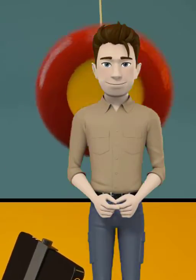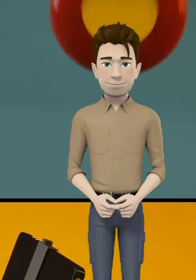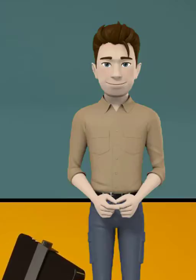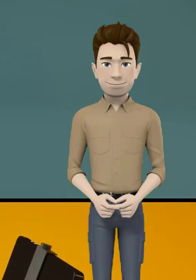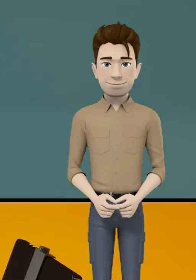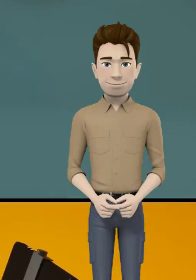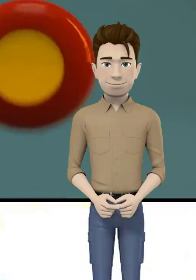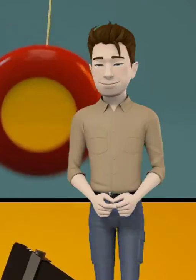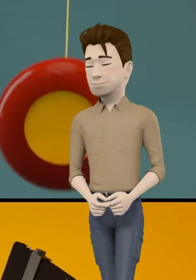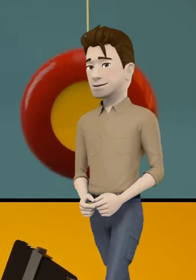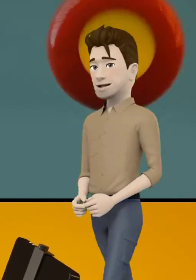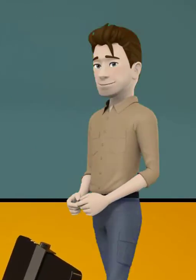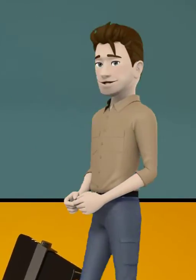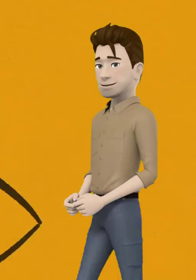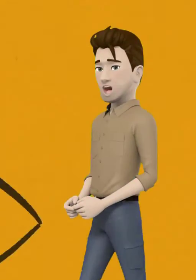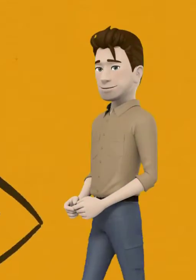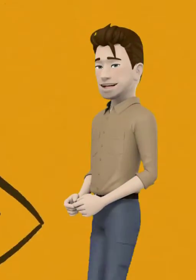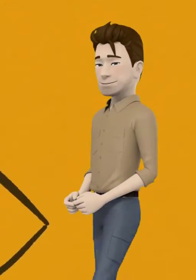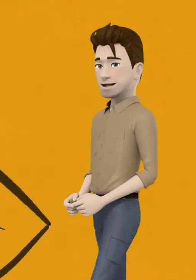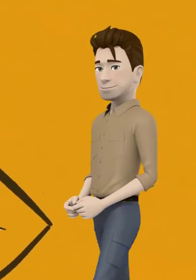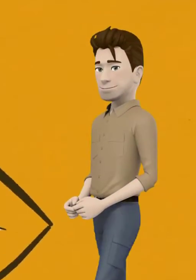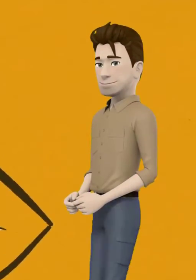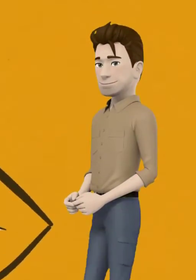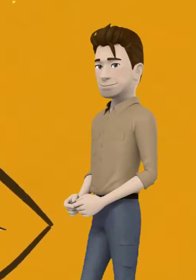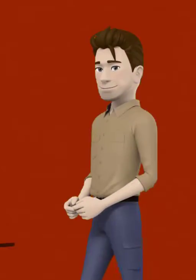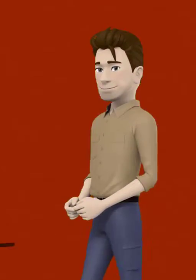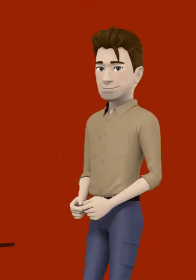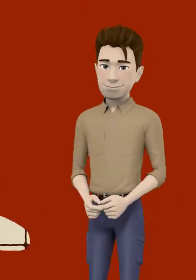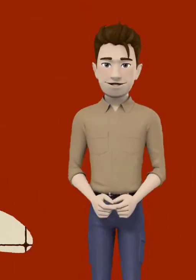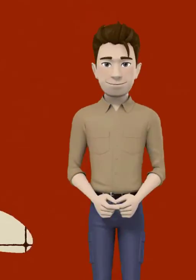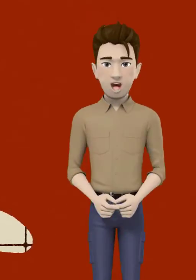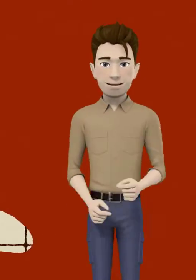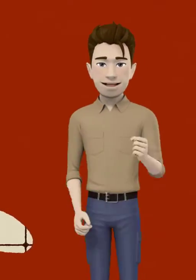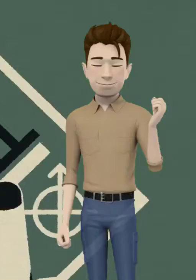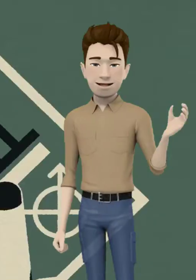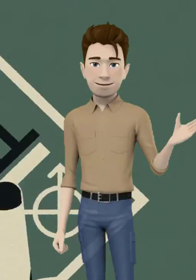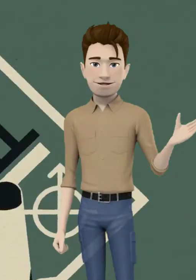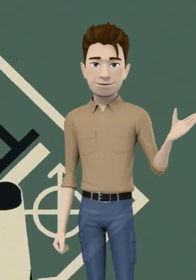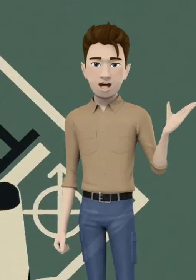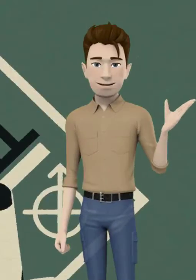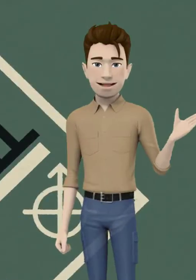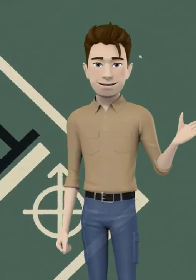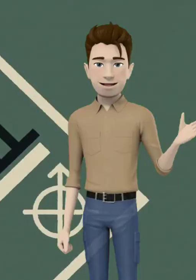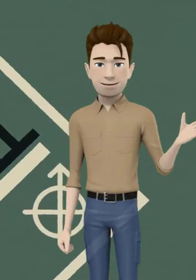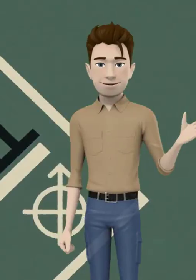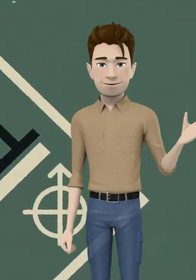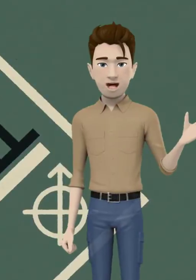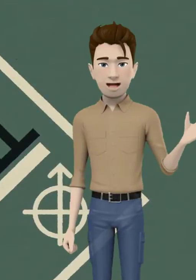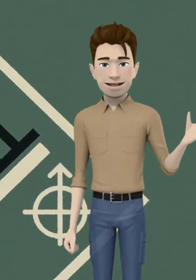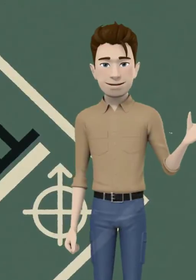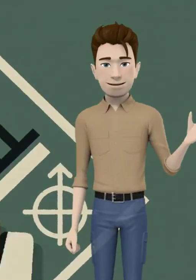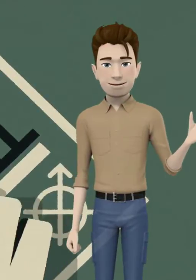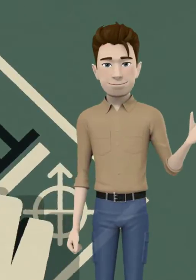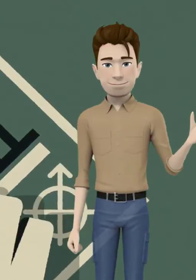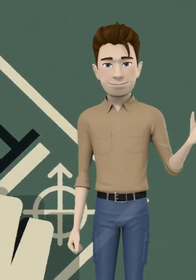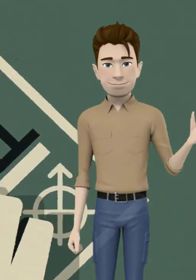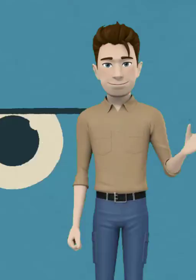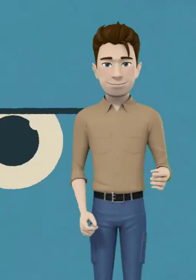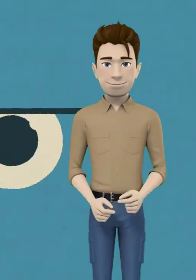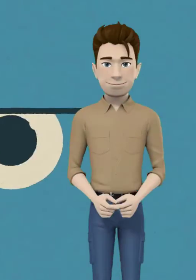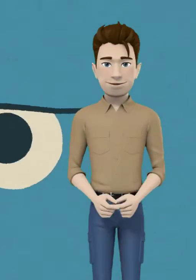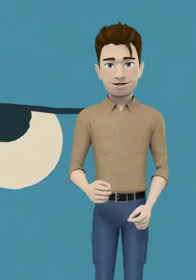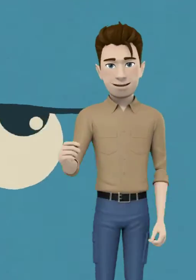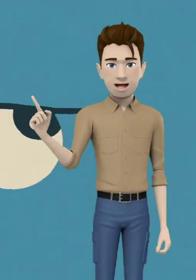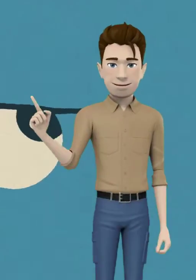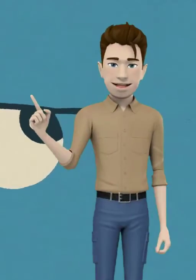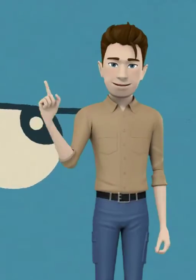might make us look a bit stupid. The person we try to kiss could indeed think us ridiculous. The individual we ask directions from in a foreign city